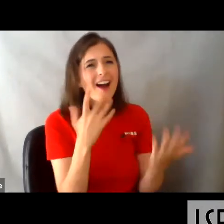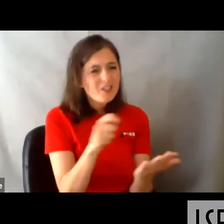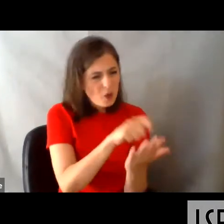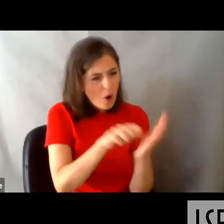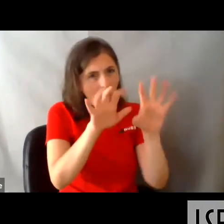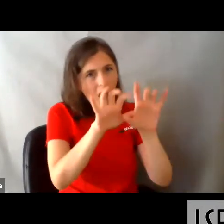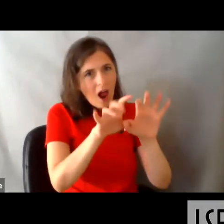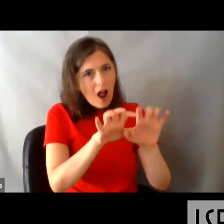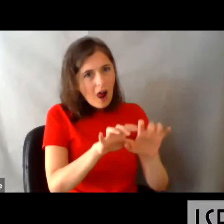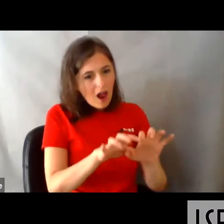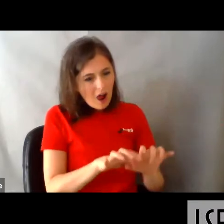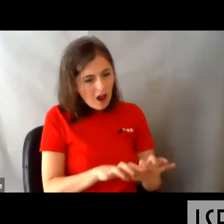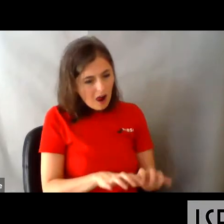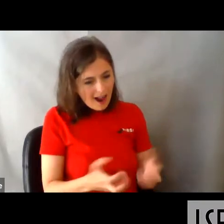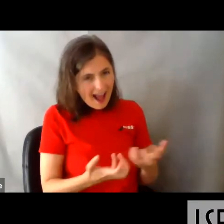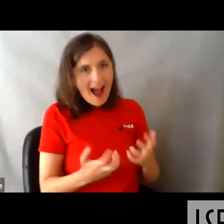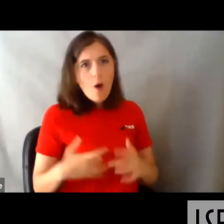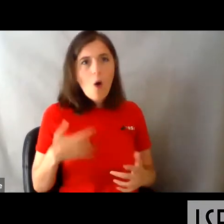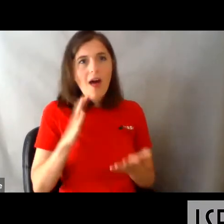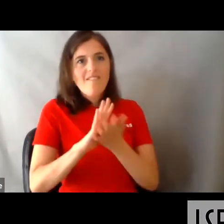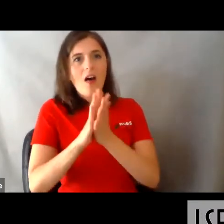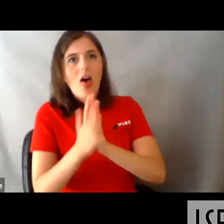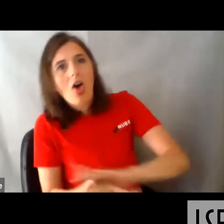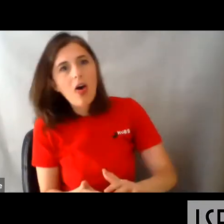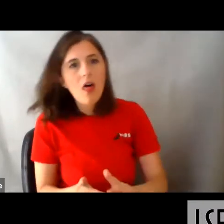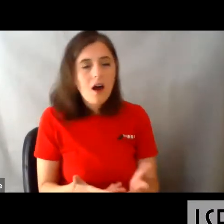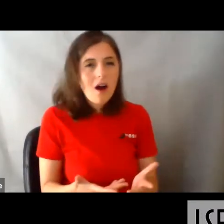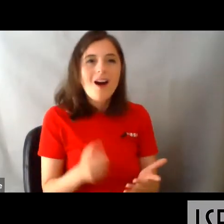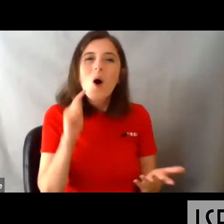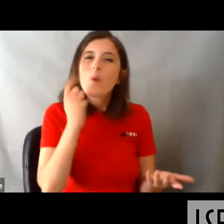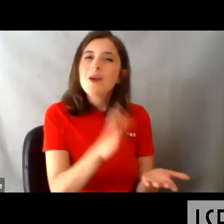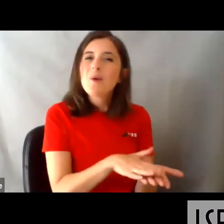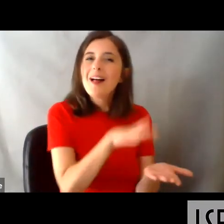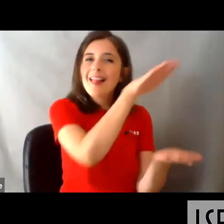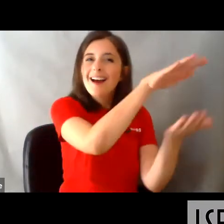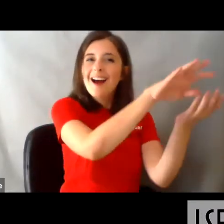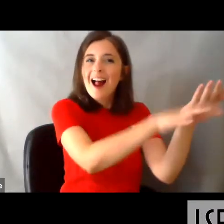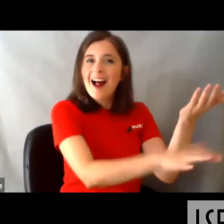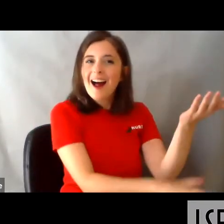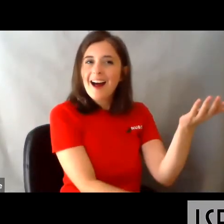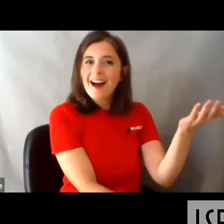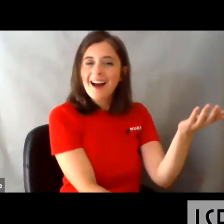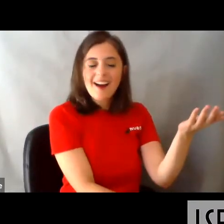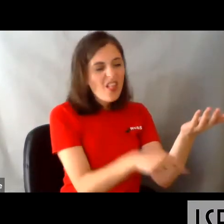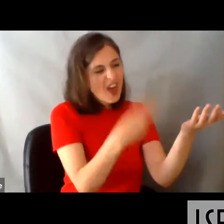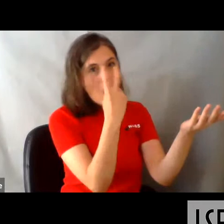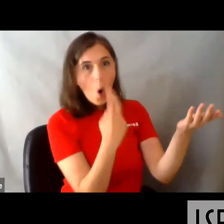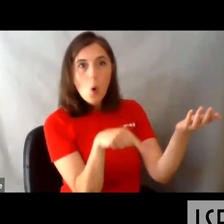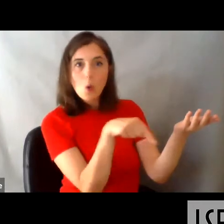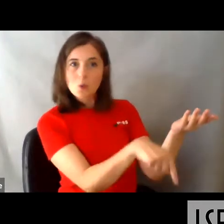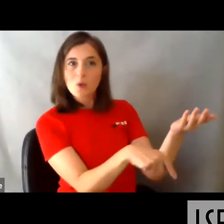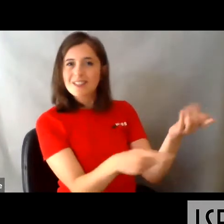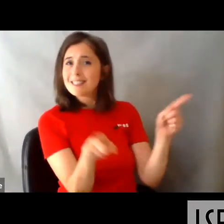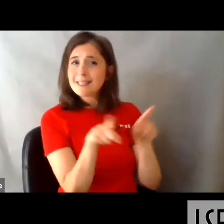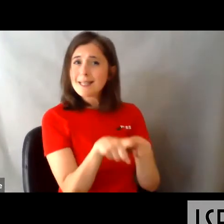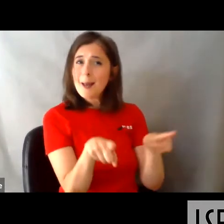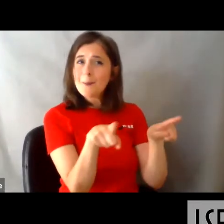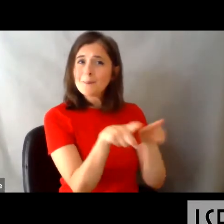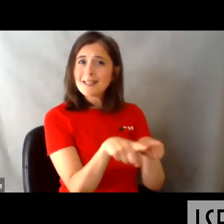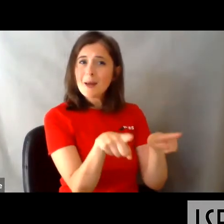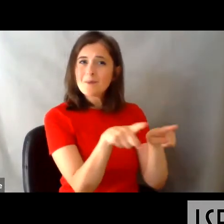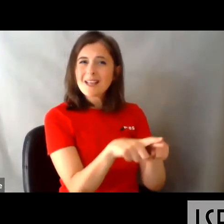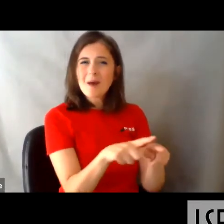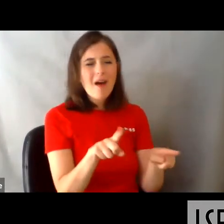on how your life fucked up. We'll add it to the pile of your previous forms, all stating the same, like a